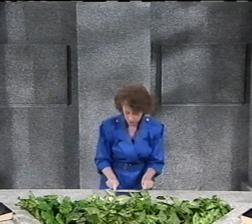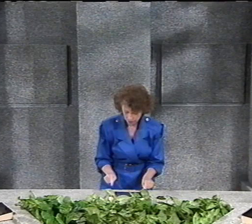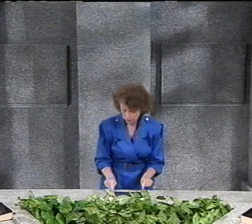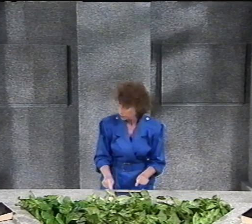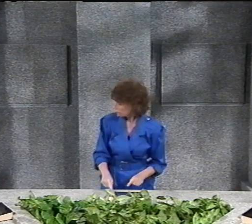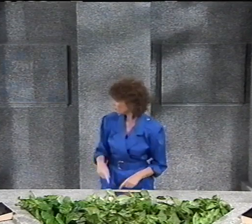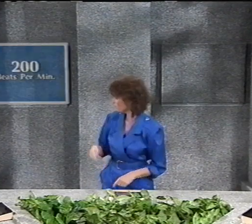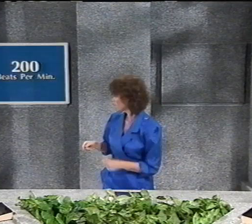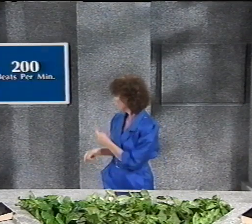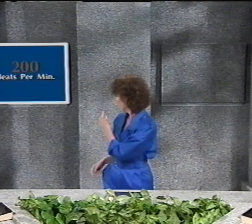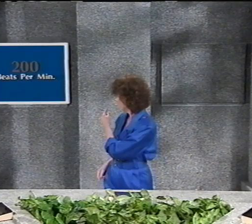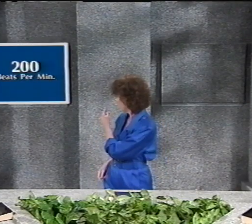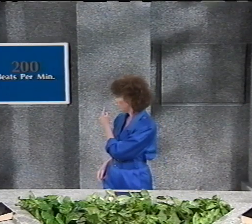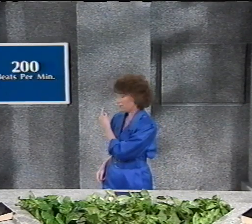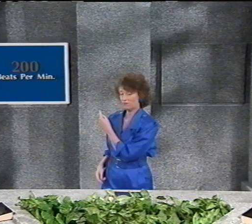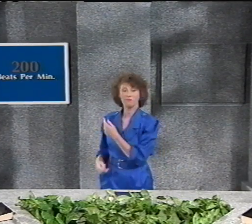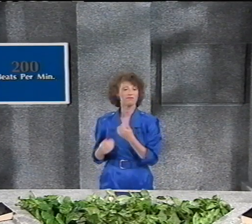Let's look at a higher speed now.